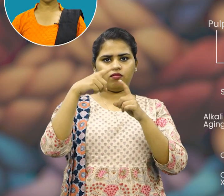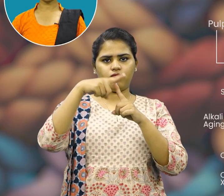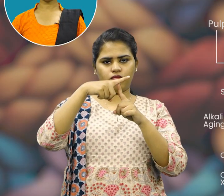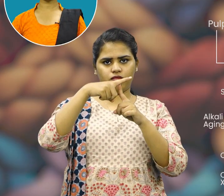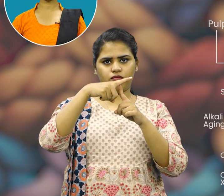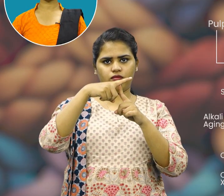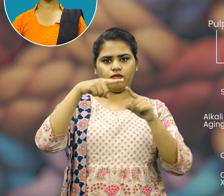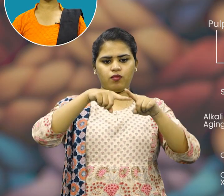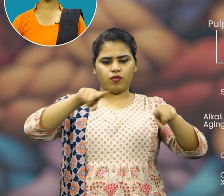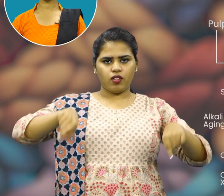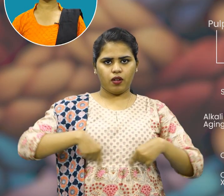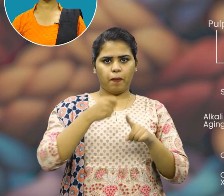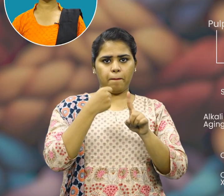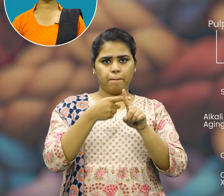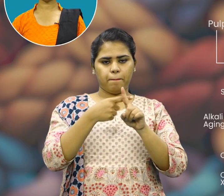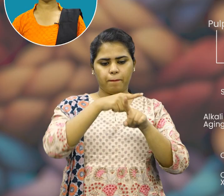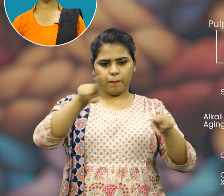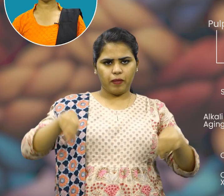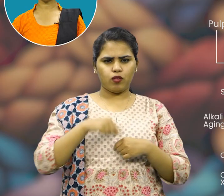tiny holes,